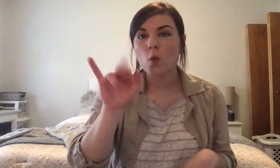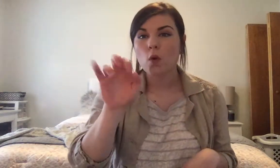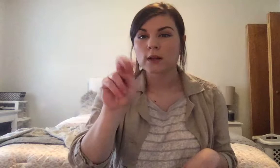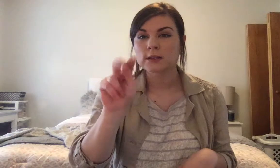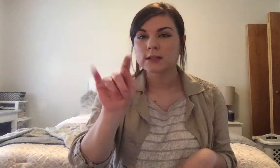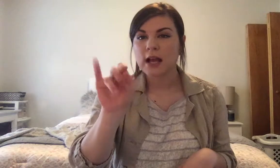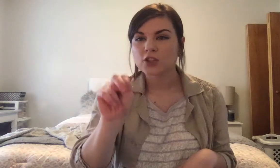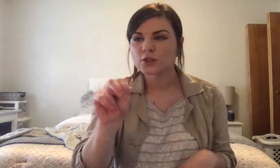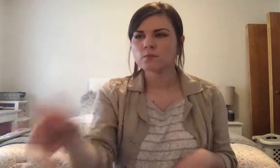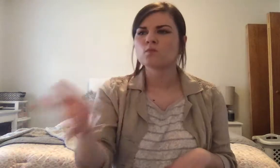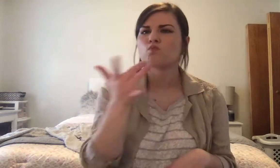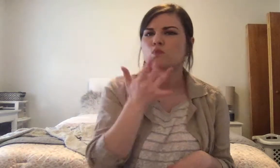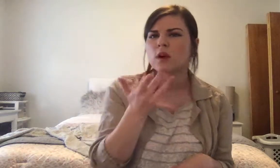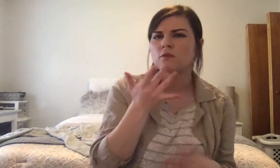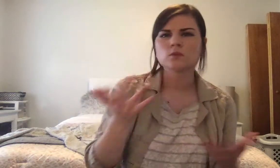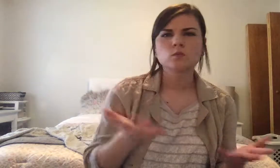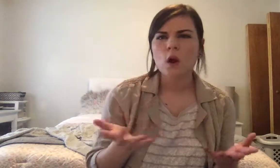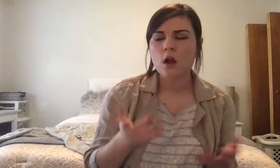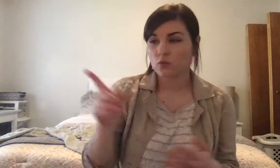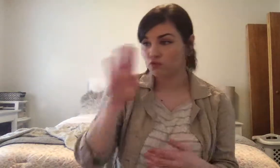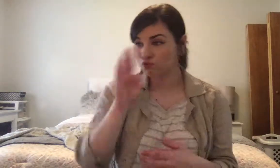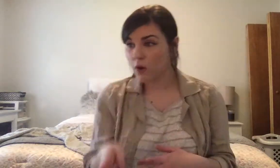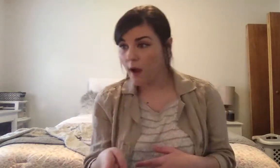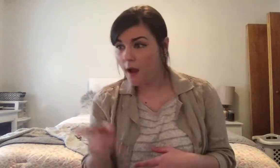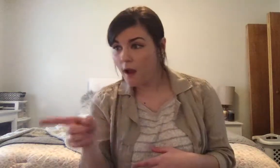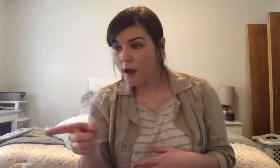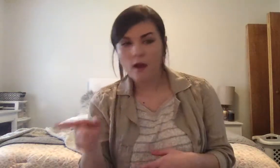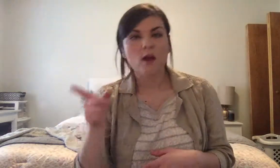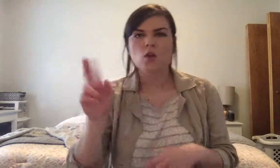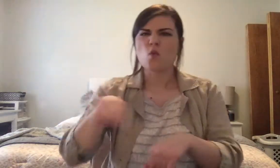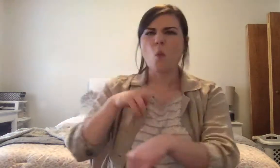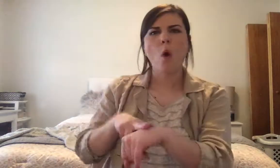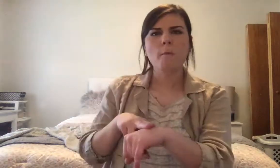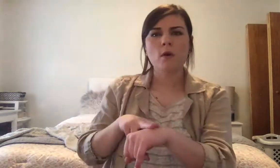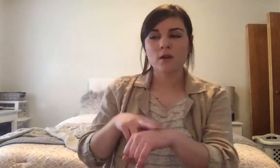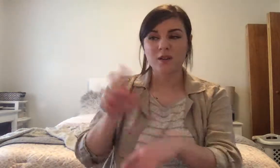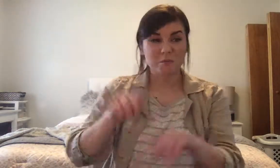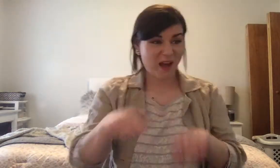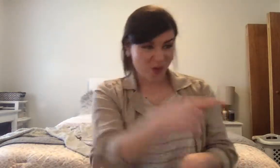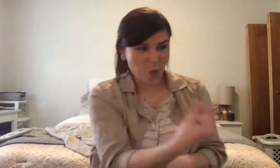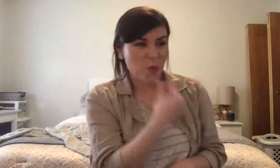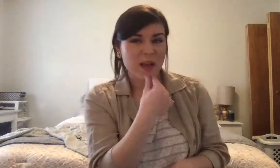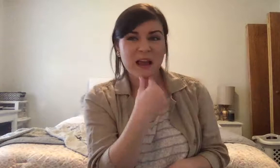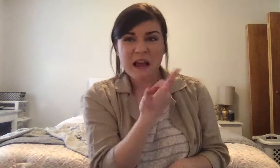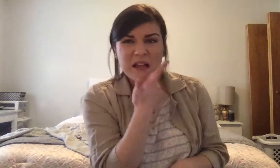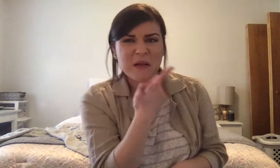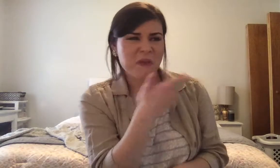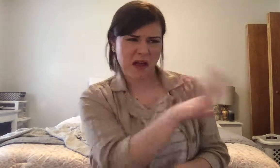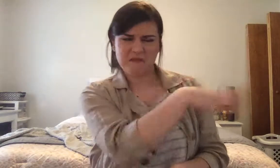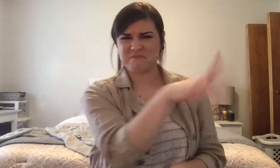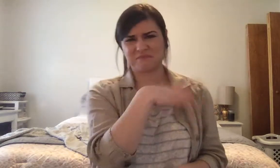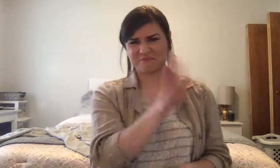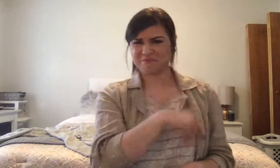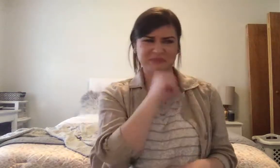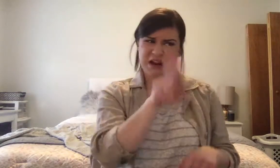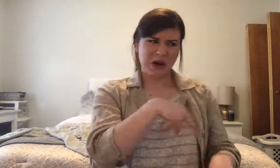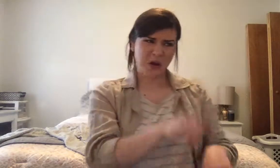being, oh, you're straight, okay, so that's fine, that's normal, but you're gay, so that's not normal, and I don't like that, And to